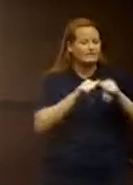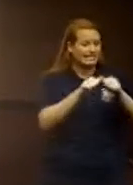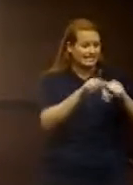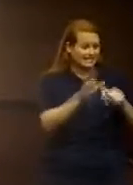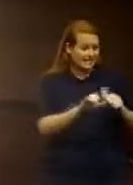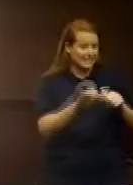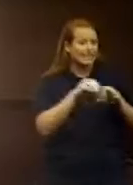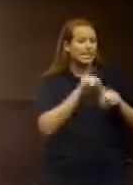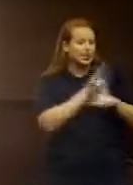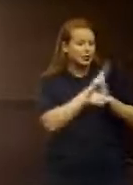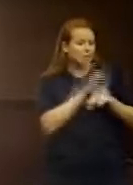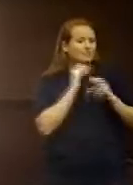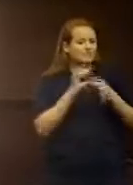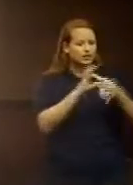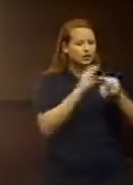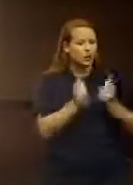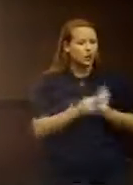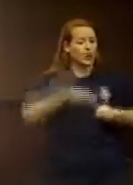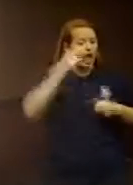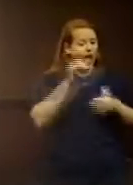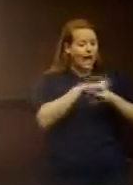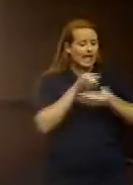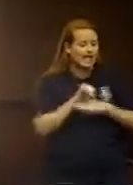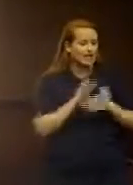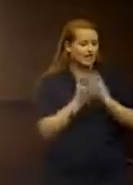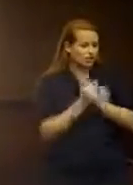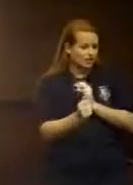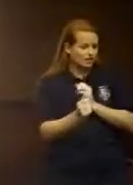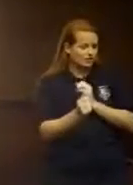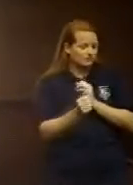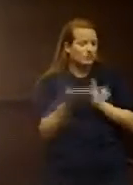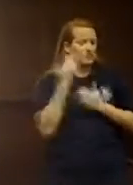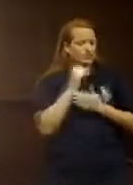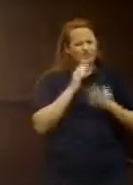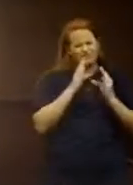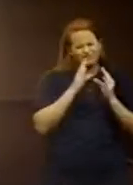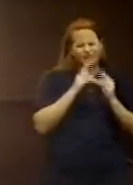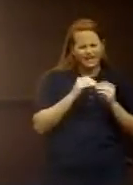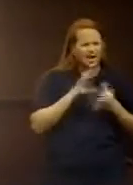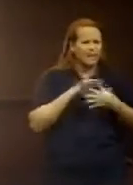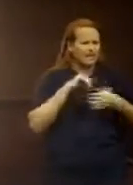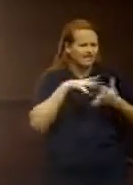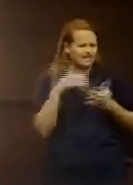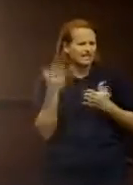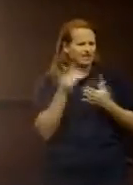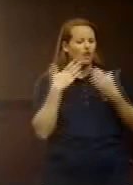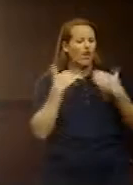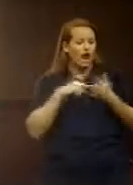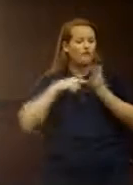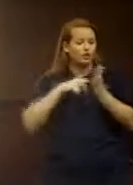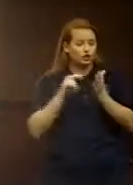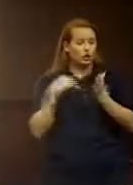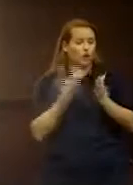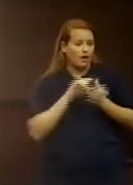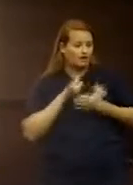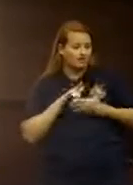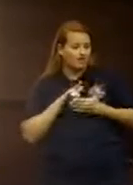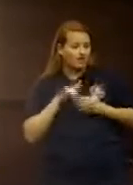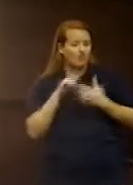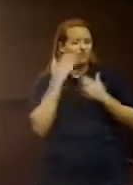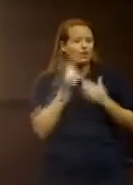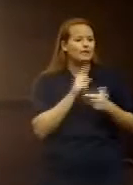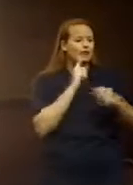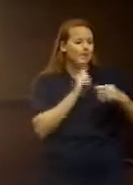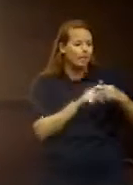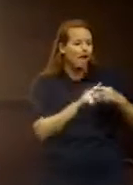Consistency in use is associated with high English skills, and there's a couple studies there that have shown us that there's a